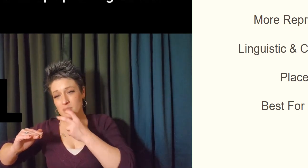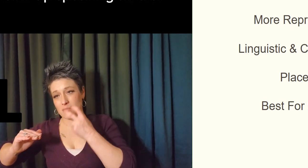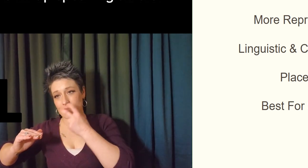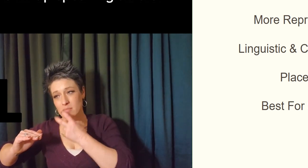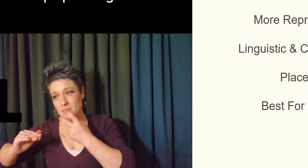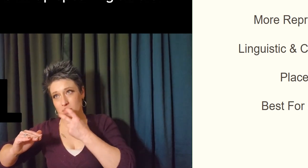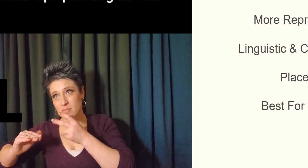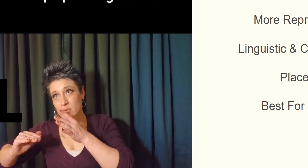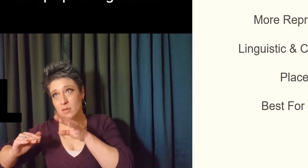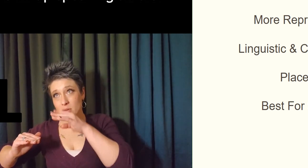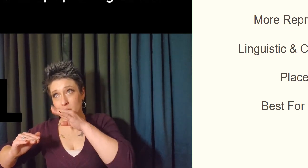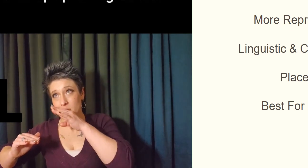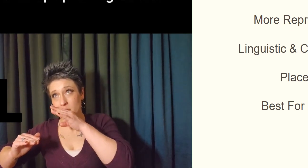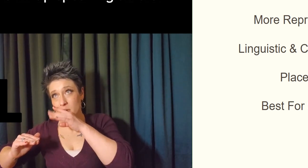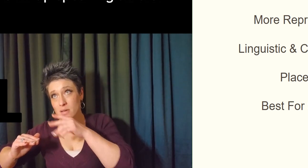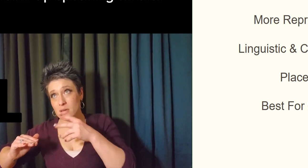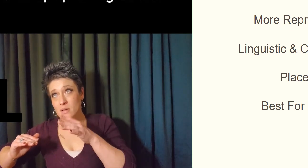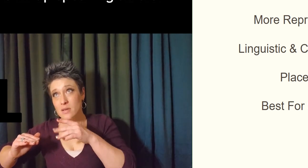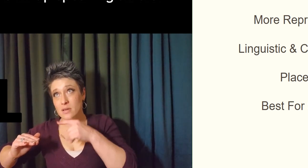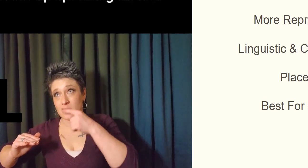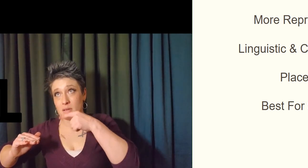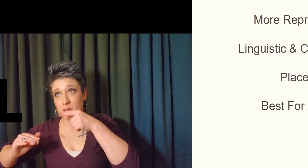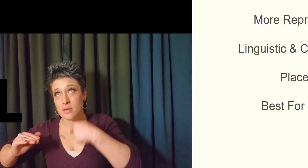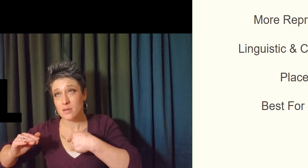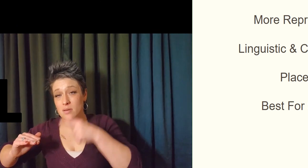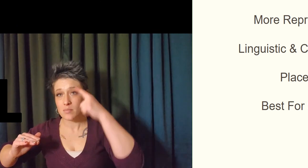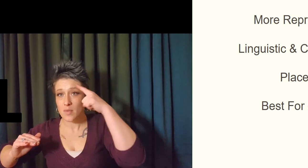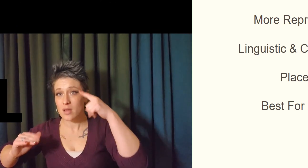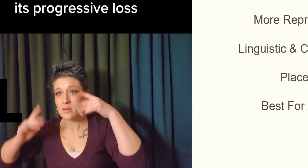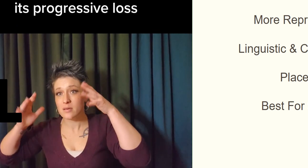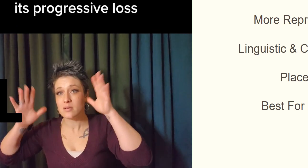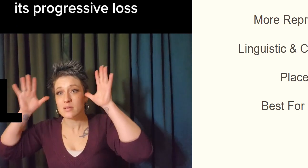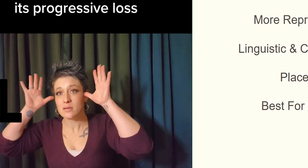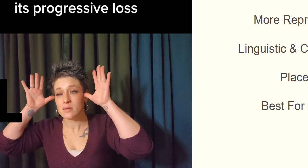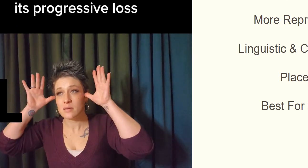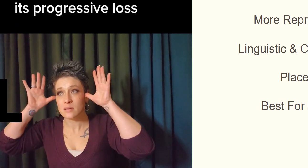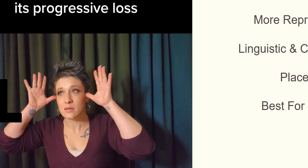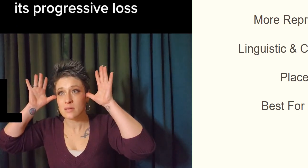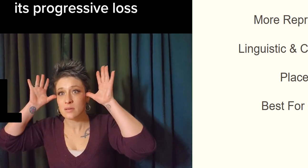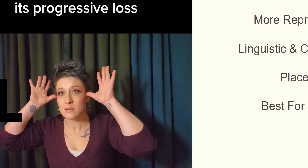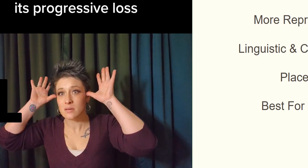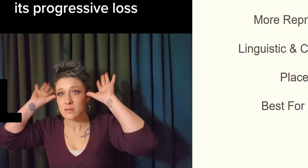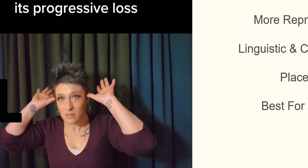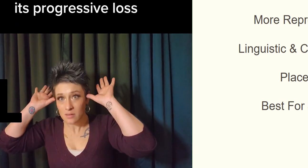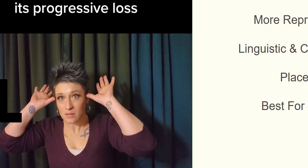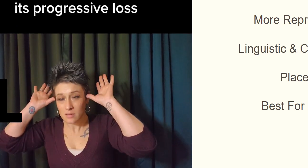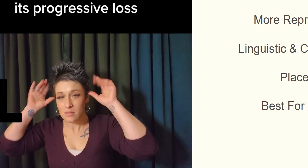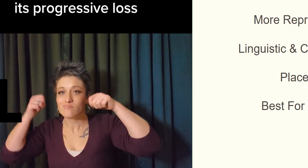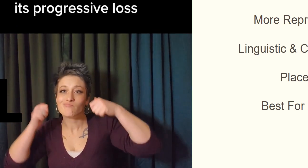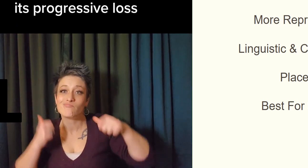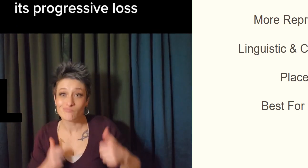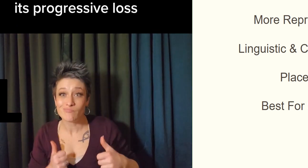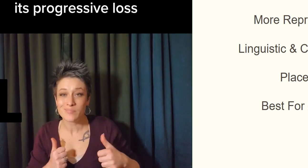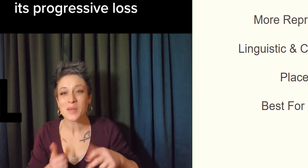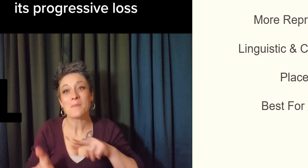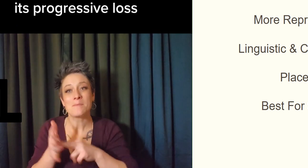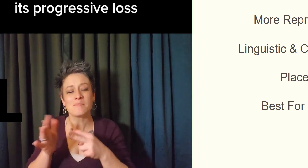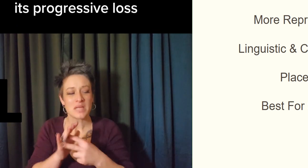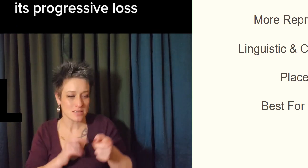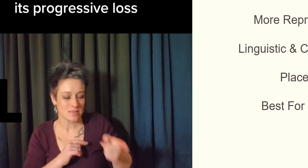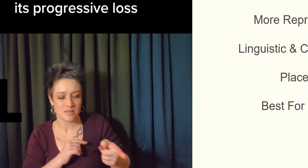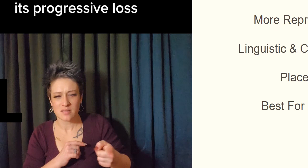grown up speaking an oral, and then their hearing has continued